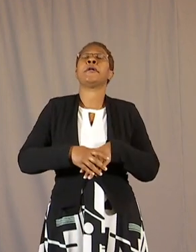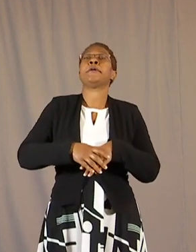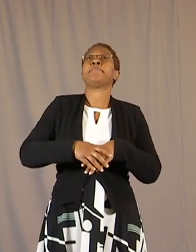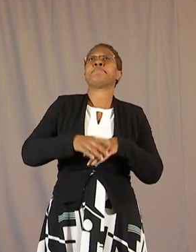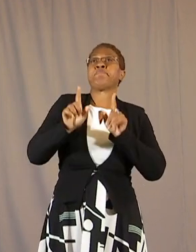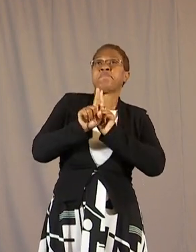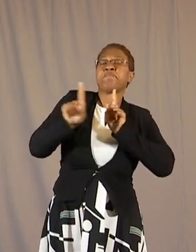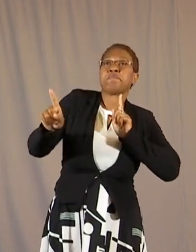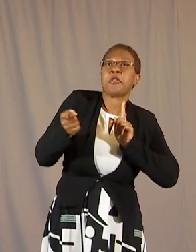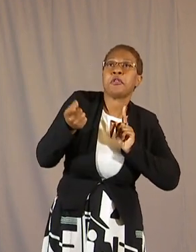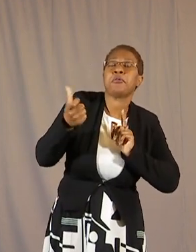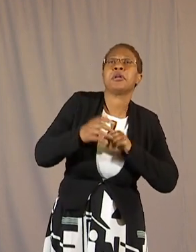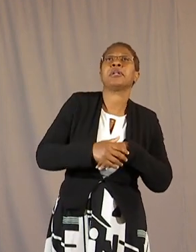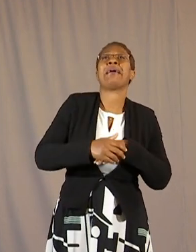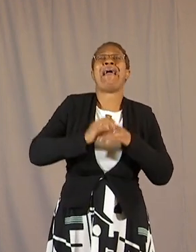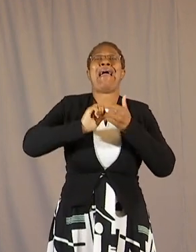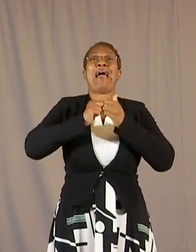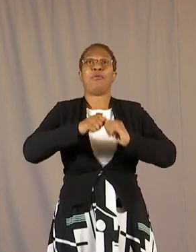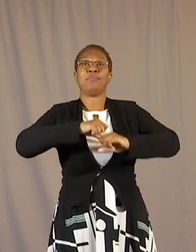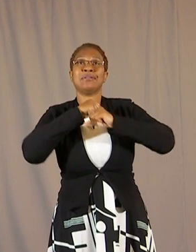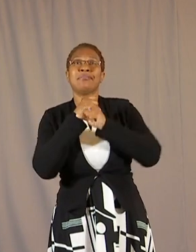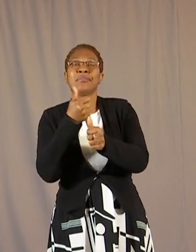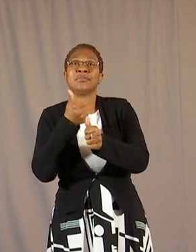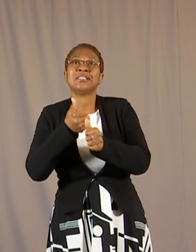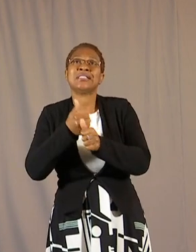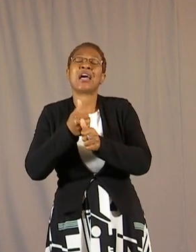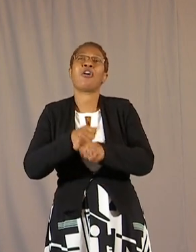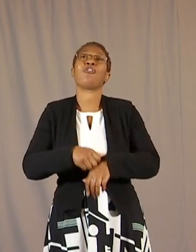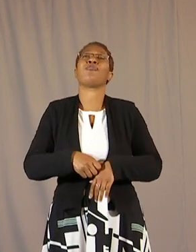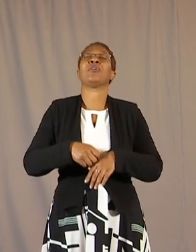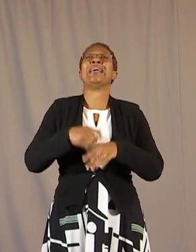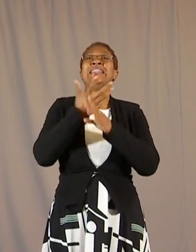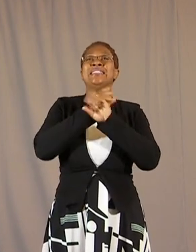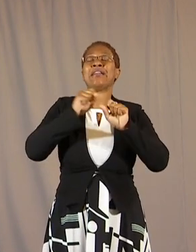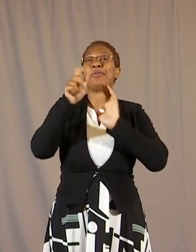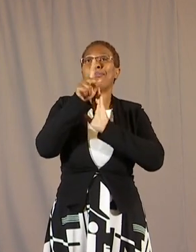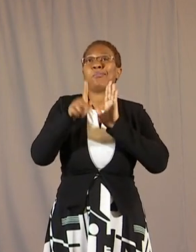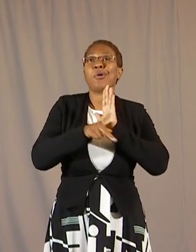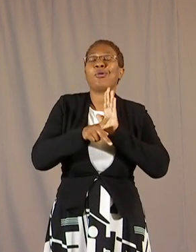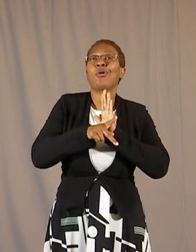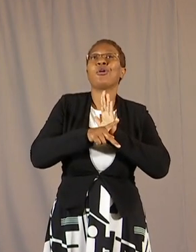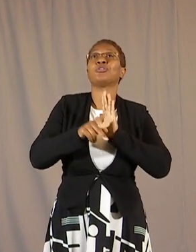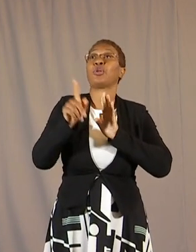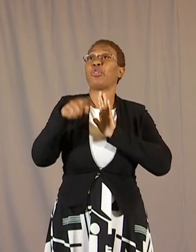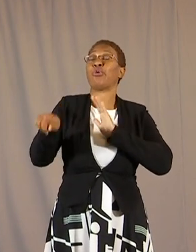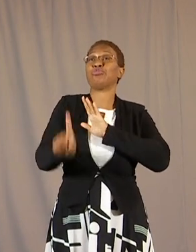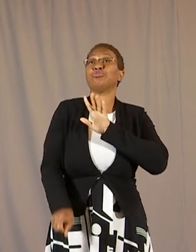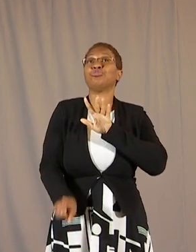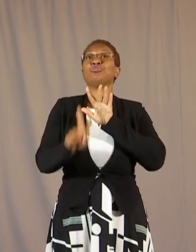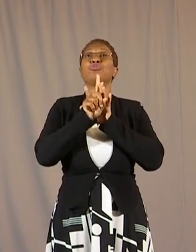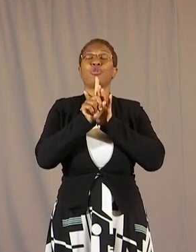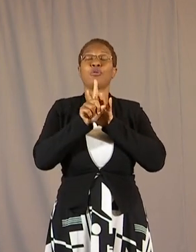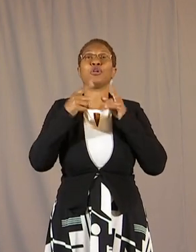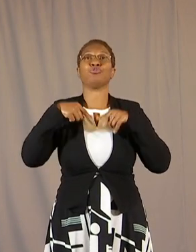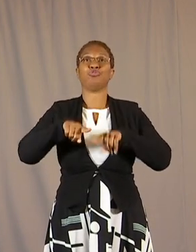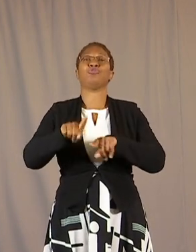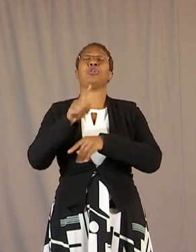best practices in terms of how to protect yourself, safety protocols with those who showed up at the